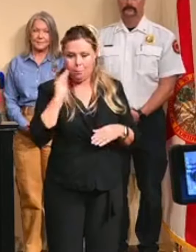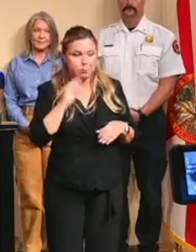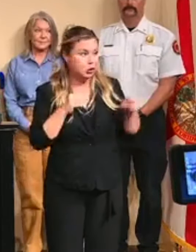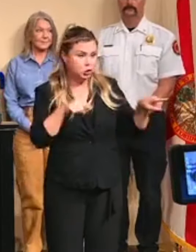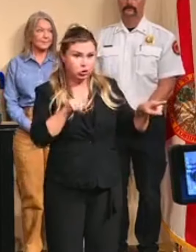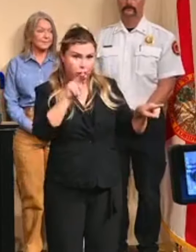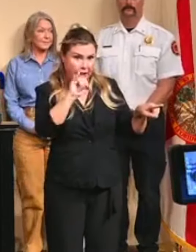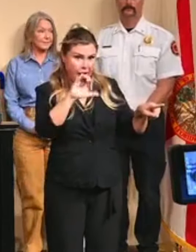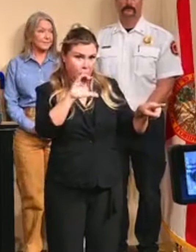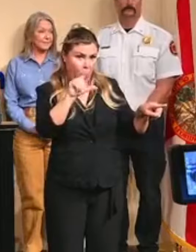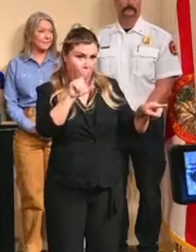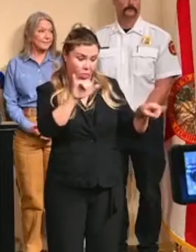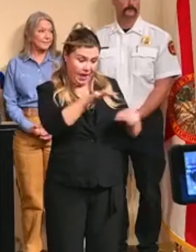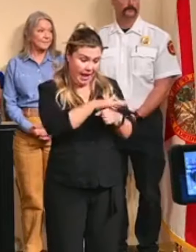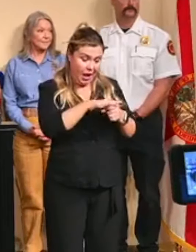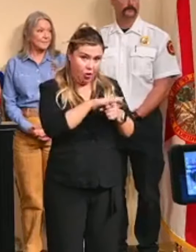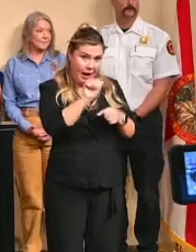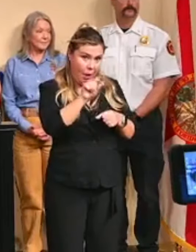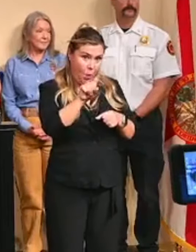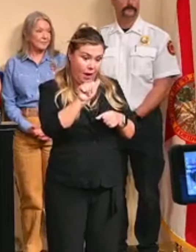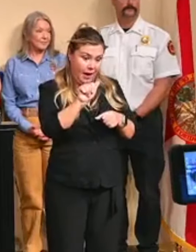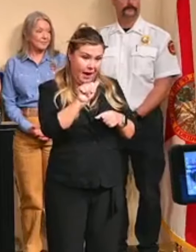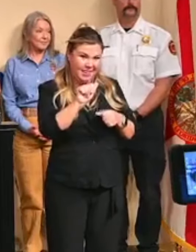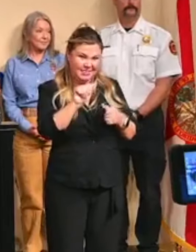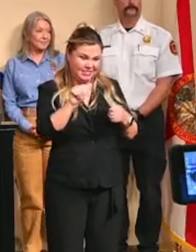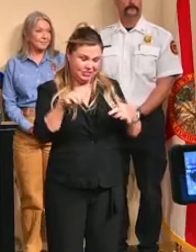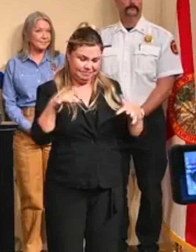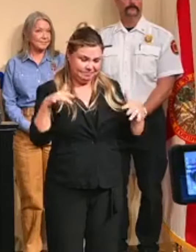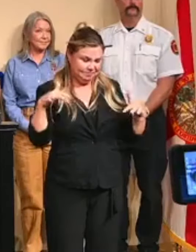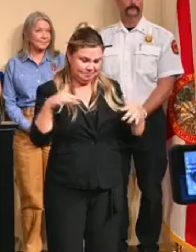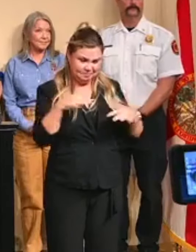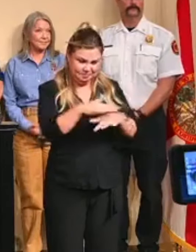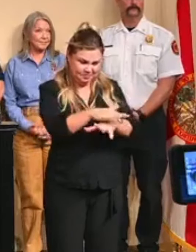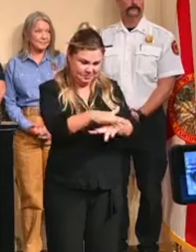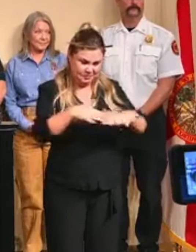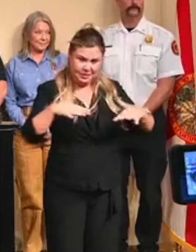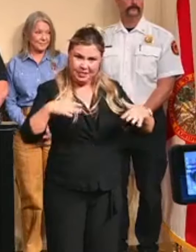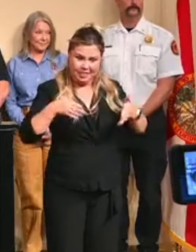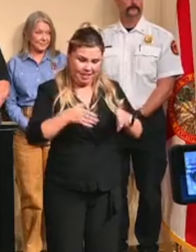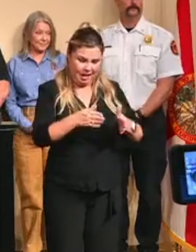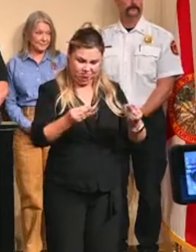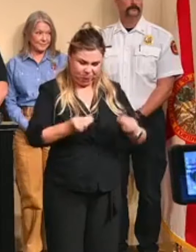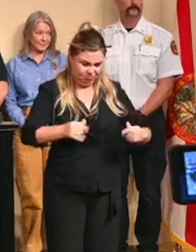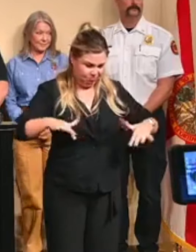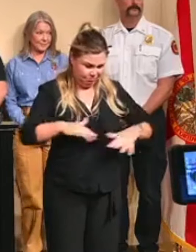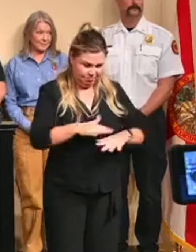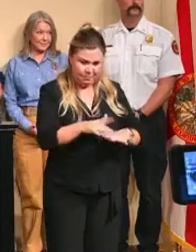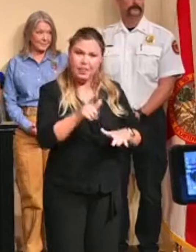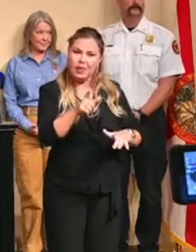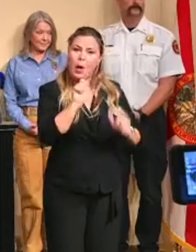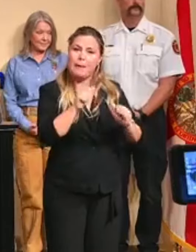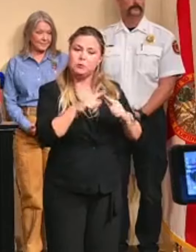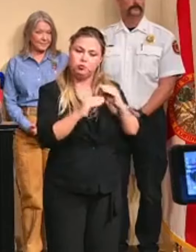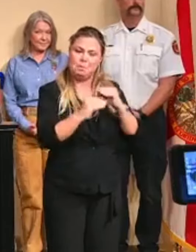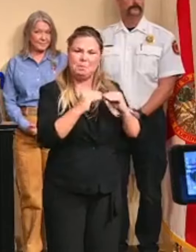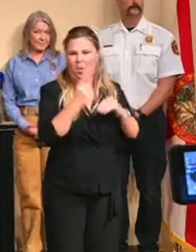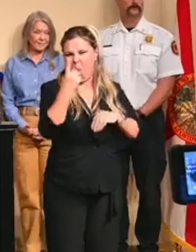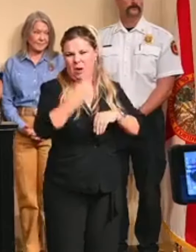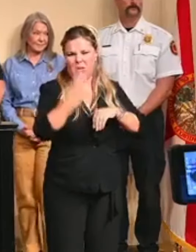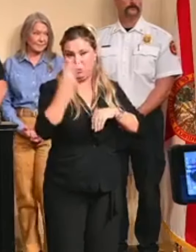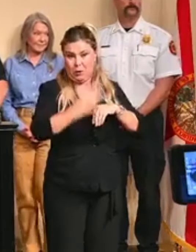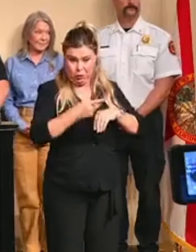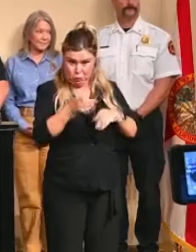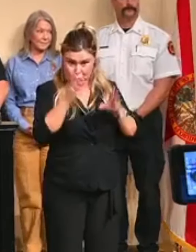During the cold, that one section at A1A washed out, and I think FDOT was able to repair it in, what, a day or two or something? Pretty quickly. Are